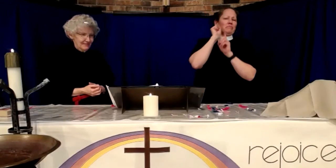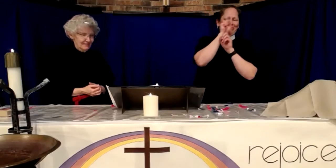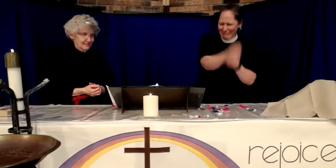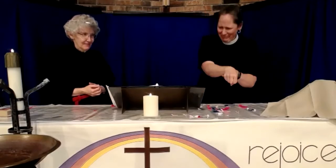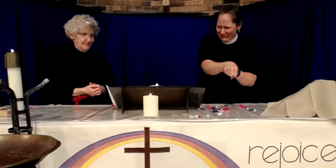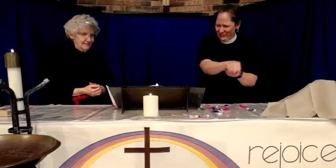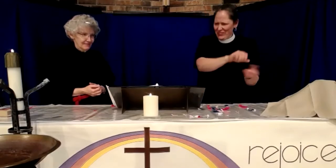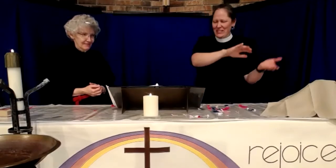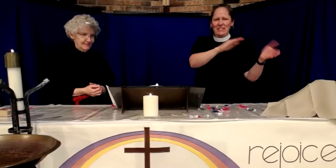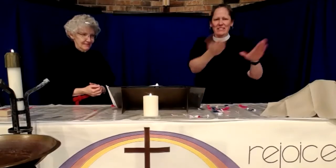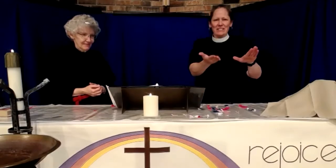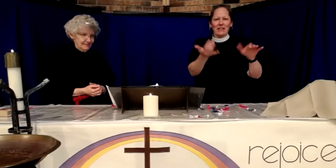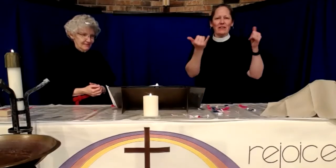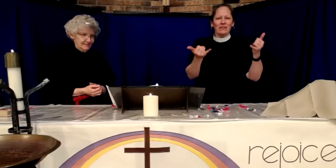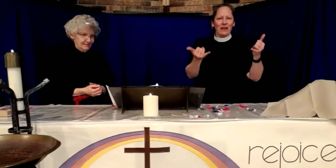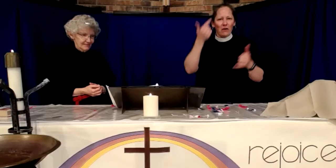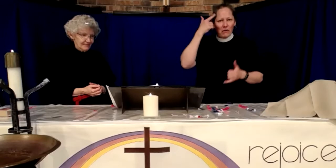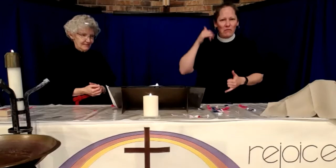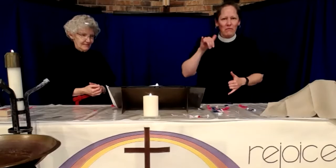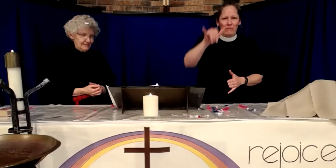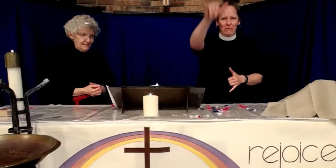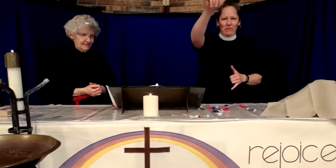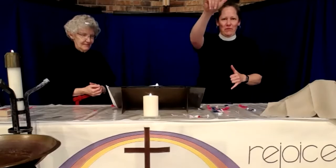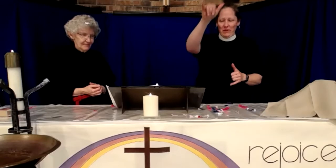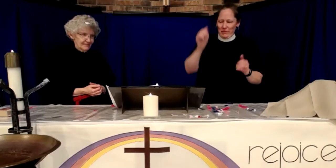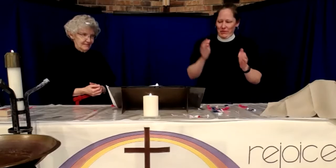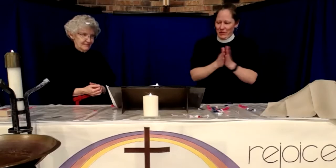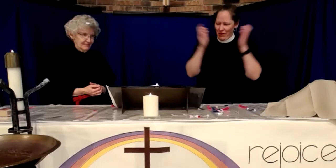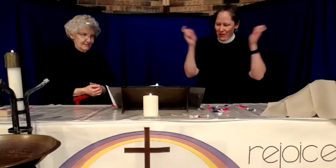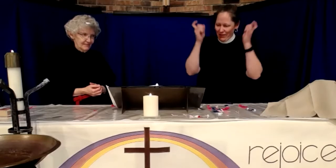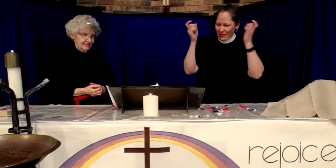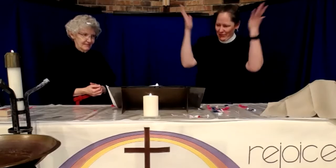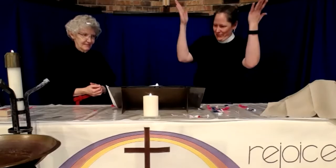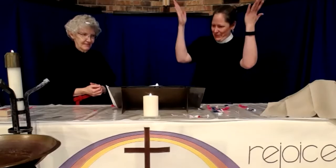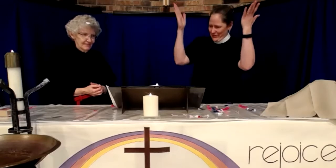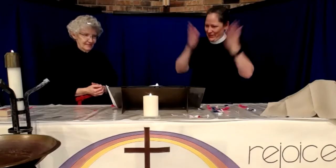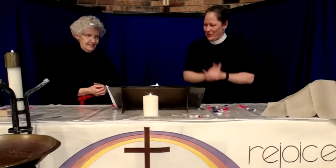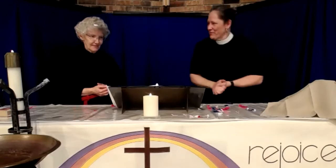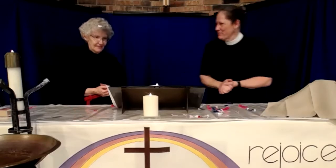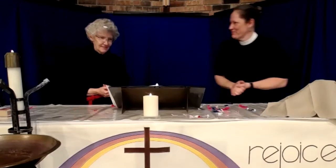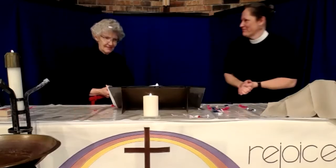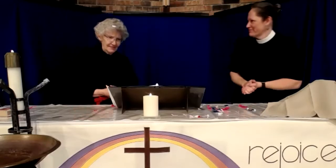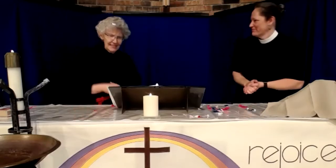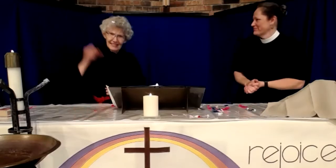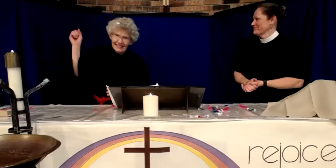God has broken the chains of death forever. Hallelujah.